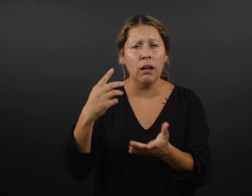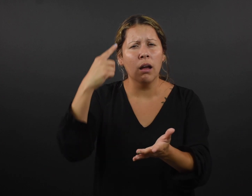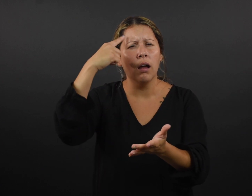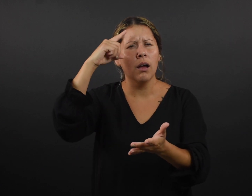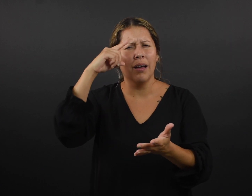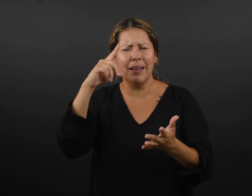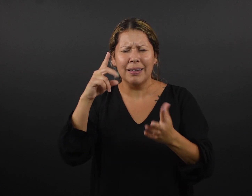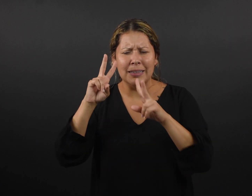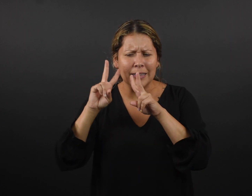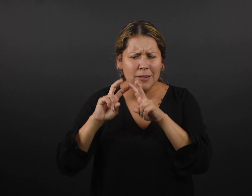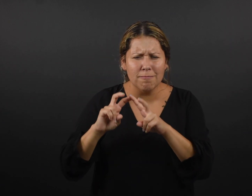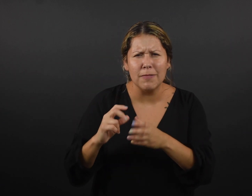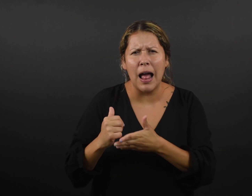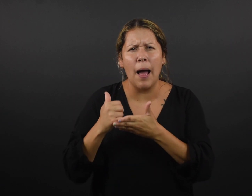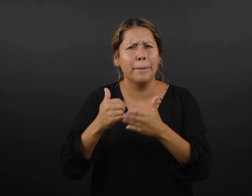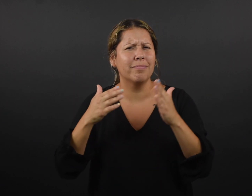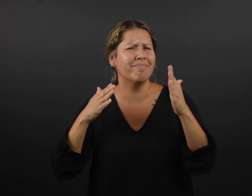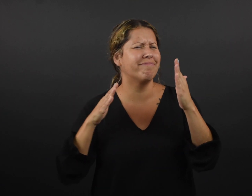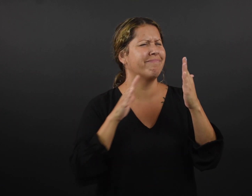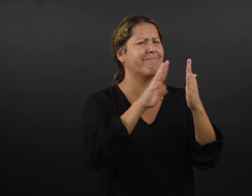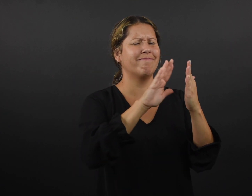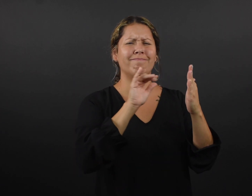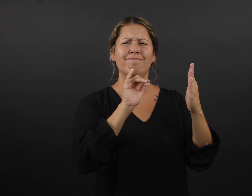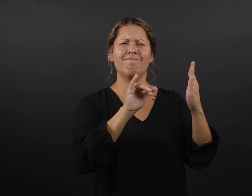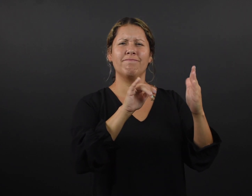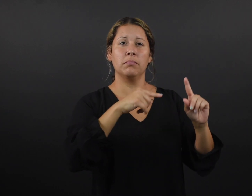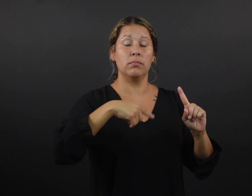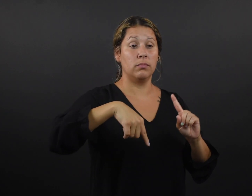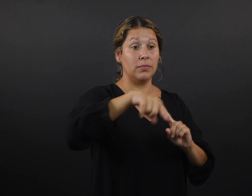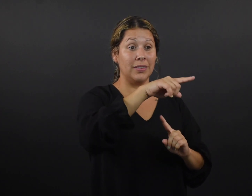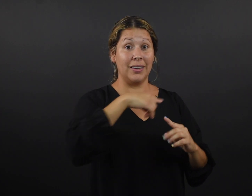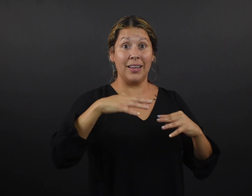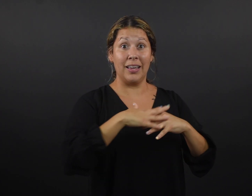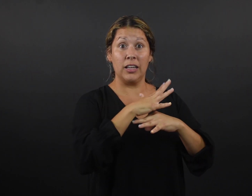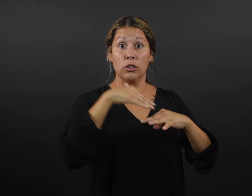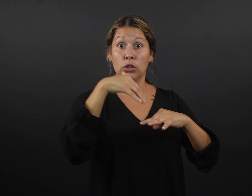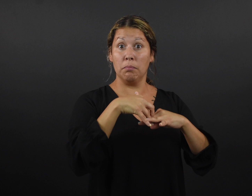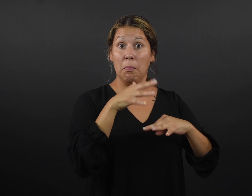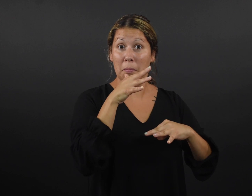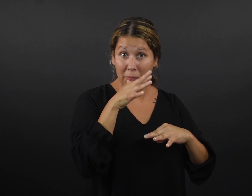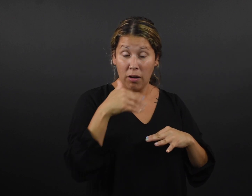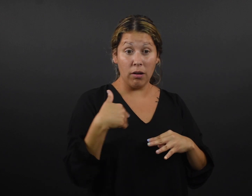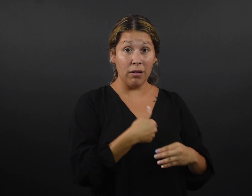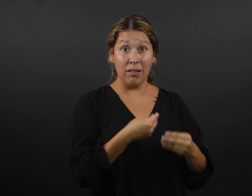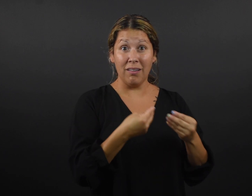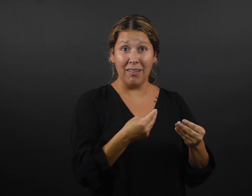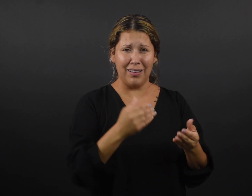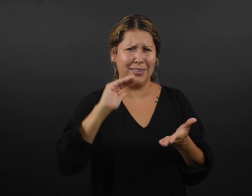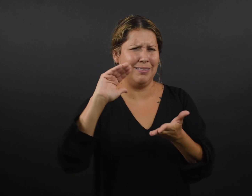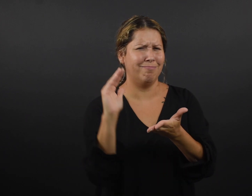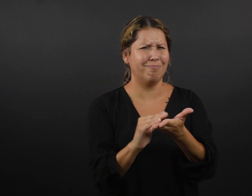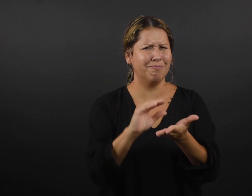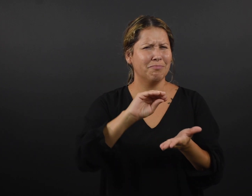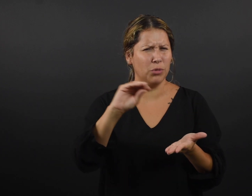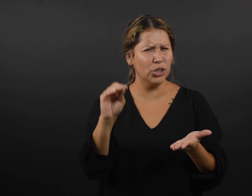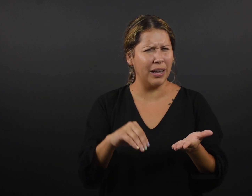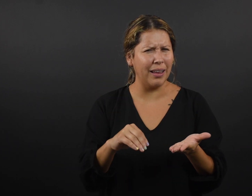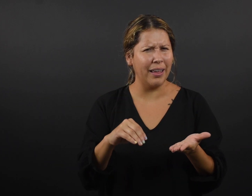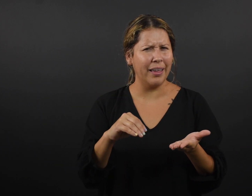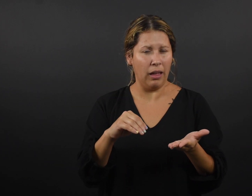The group meets twice a month and provides mothers confidential services ranging from pregnancy